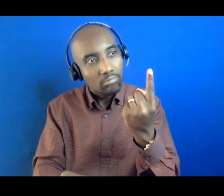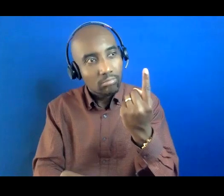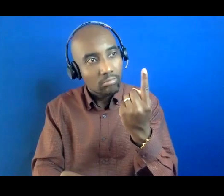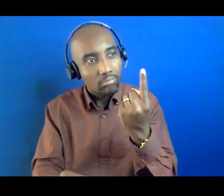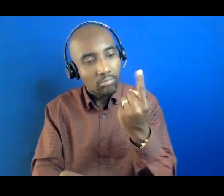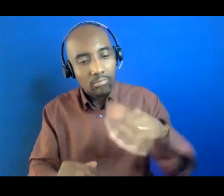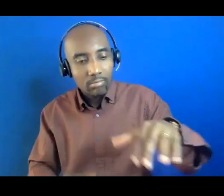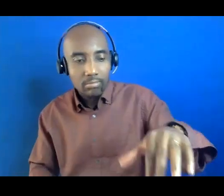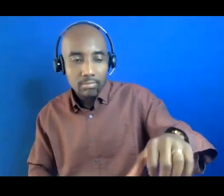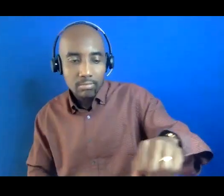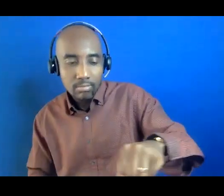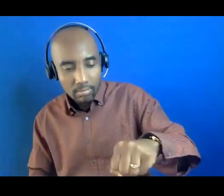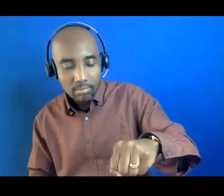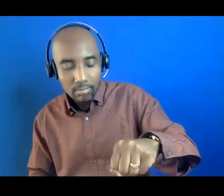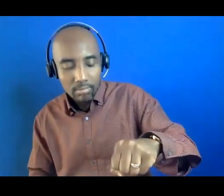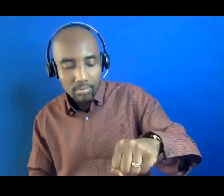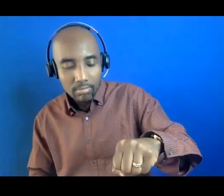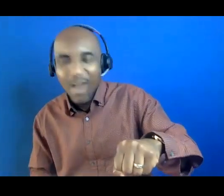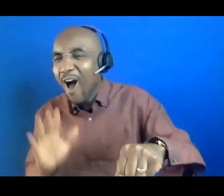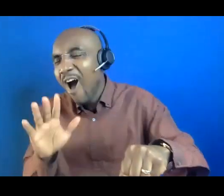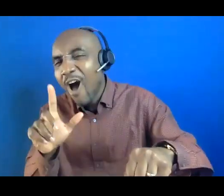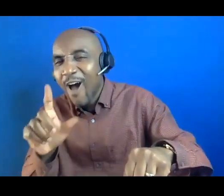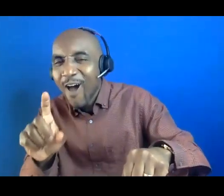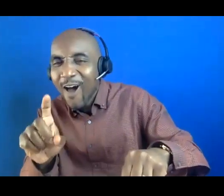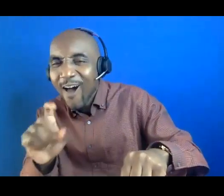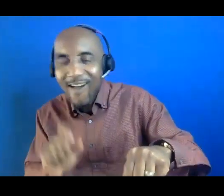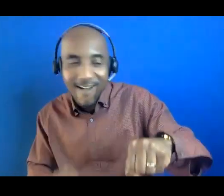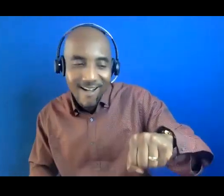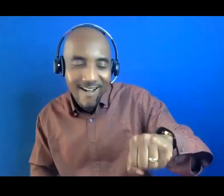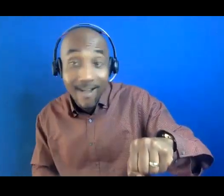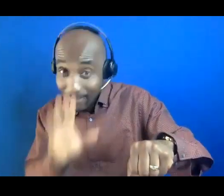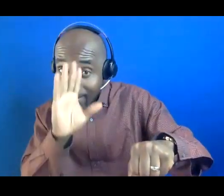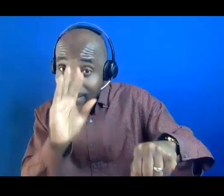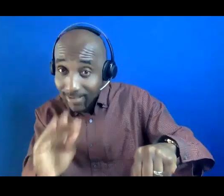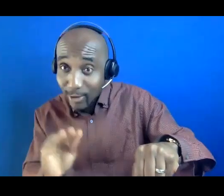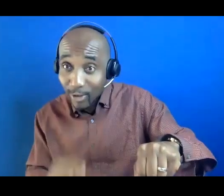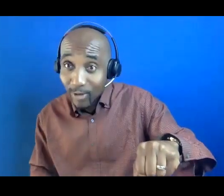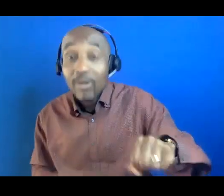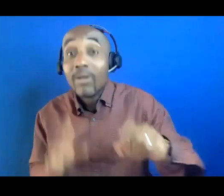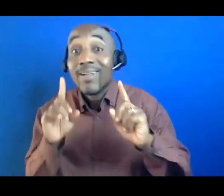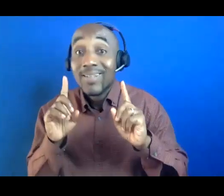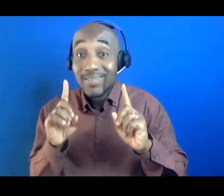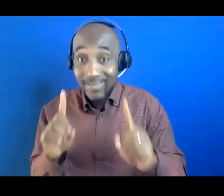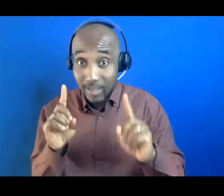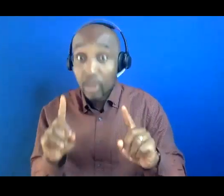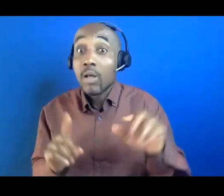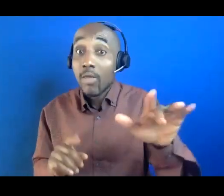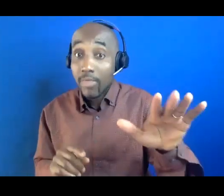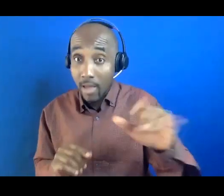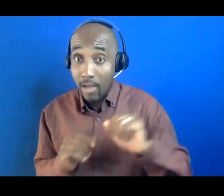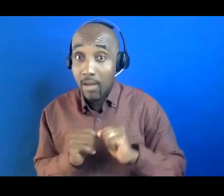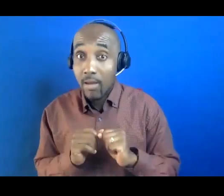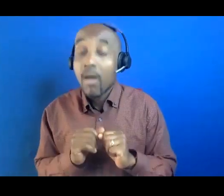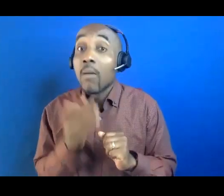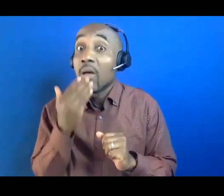my hand. And just so you know, the teachers were definitely there, but thankfully because